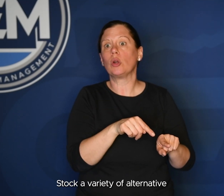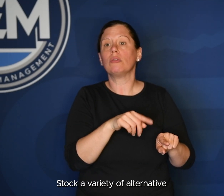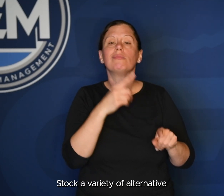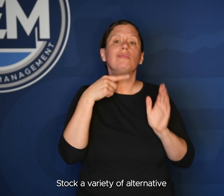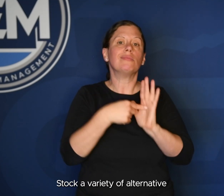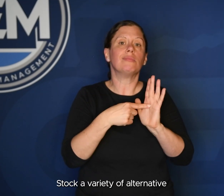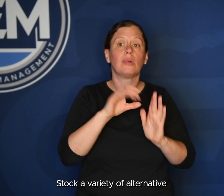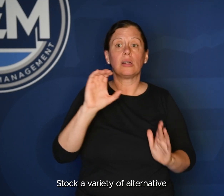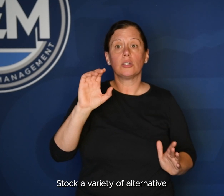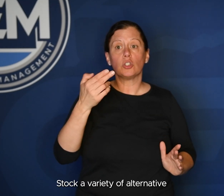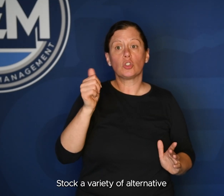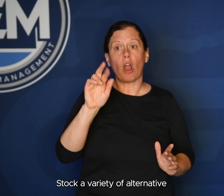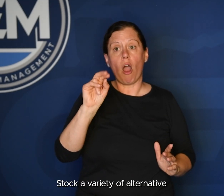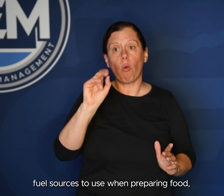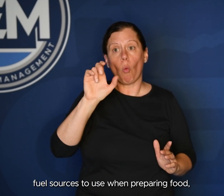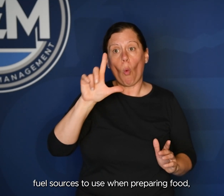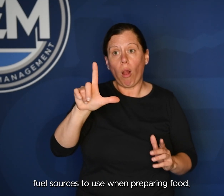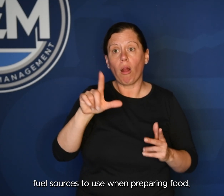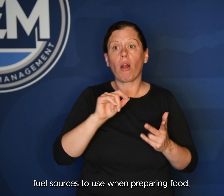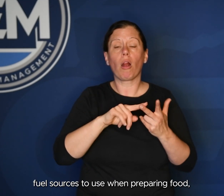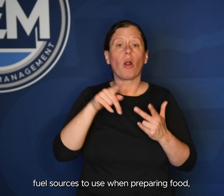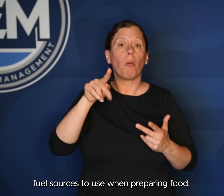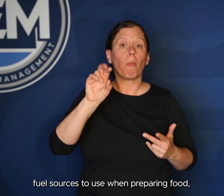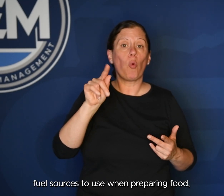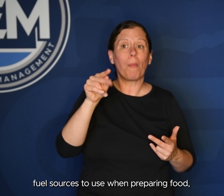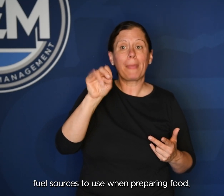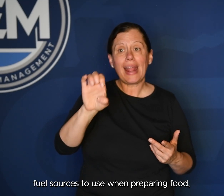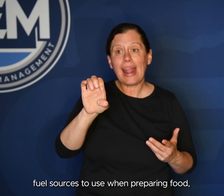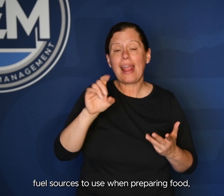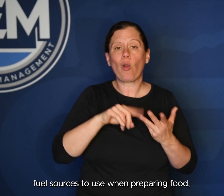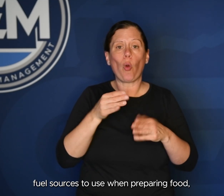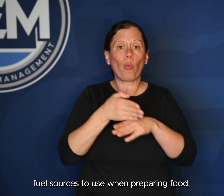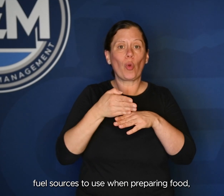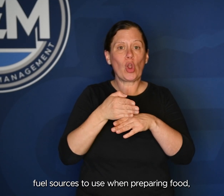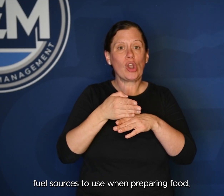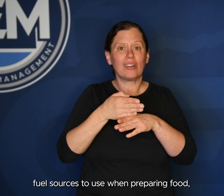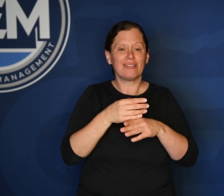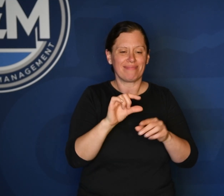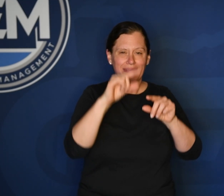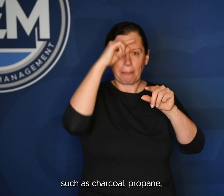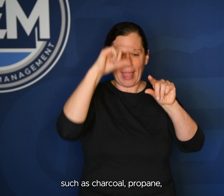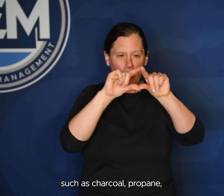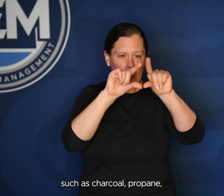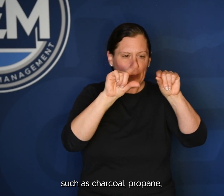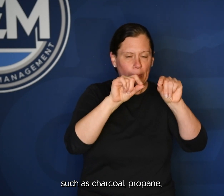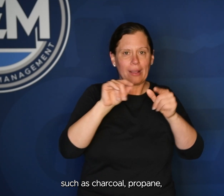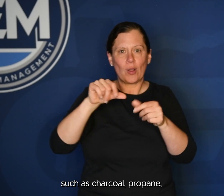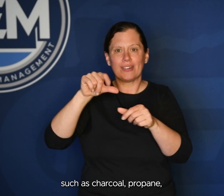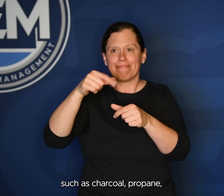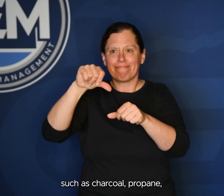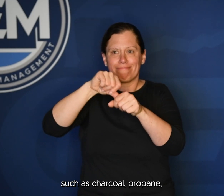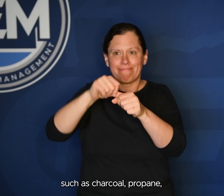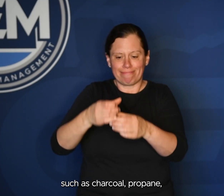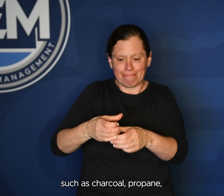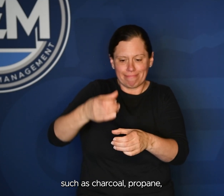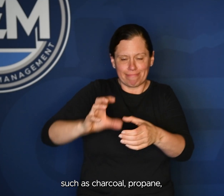Stock a variety of alternative fuel sources to use when preparing food, such as charcoal,